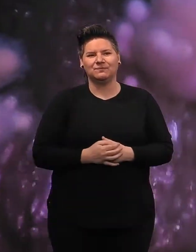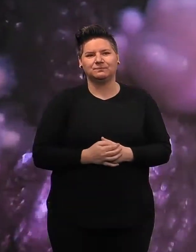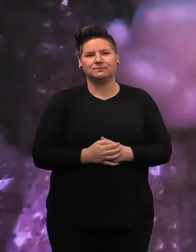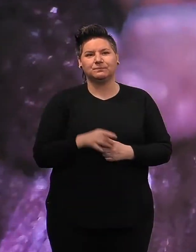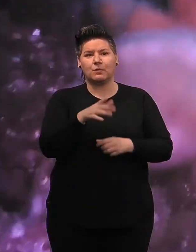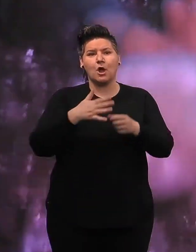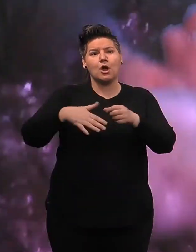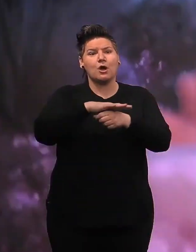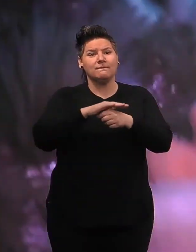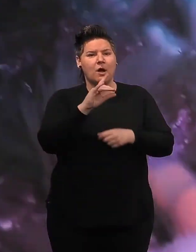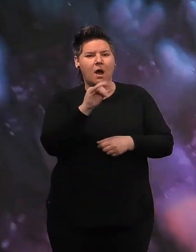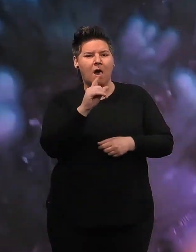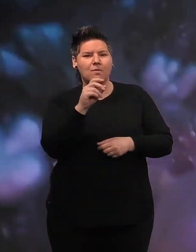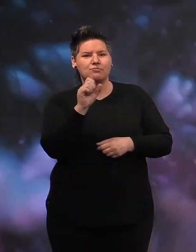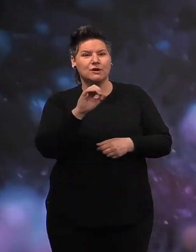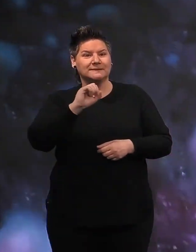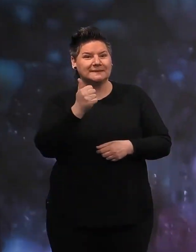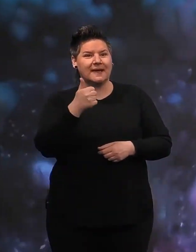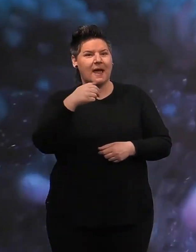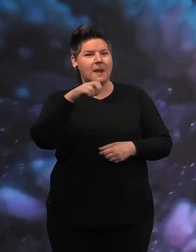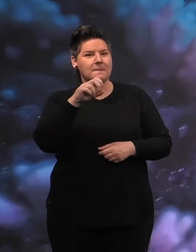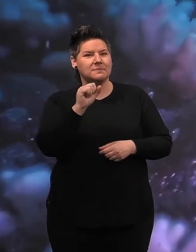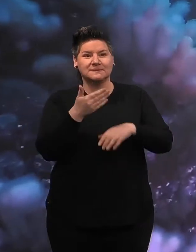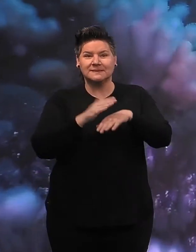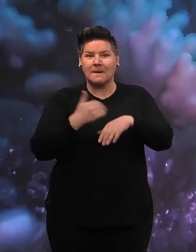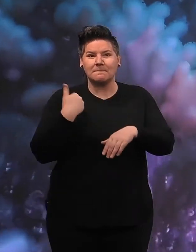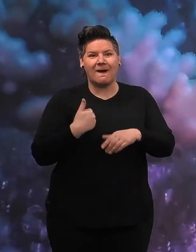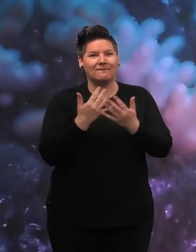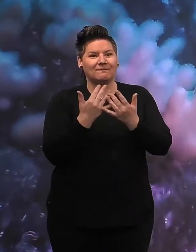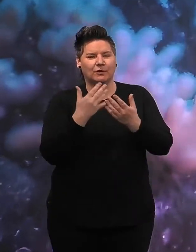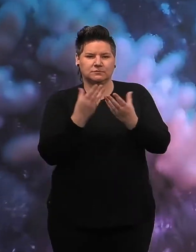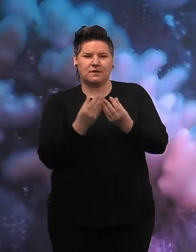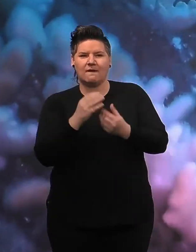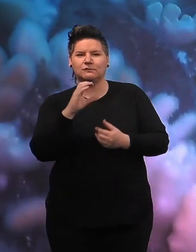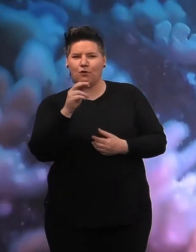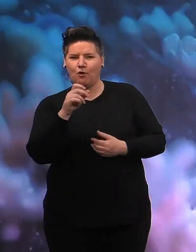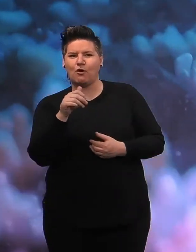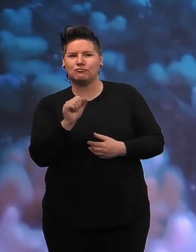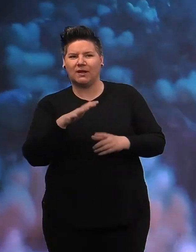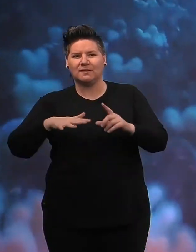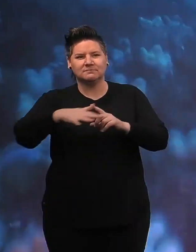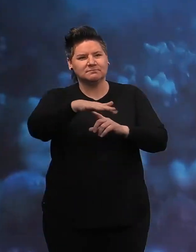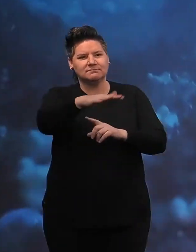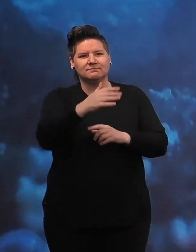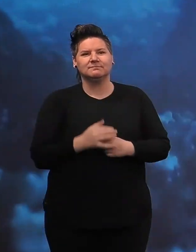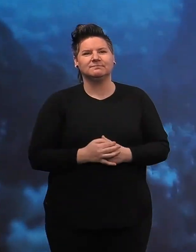covered in hydroids, sea anemones, dead man's fingers, soft corals.